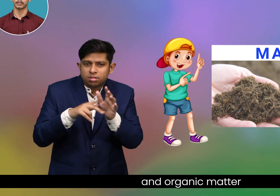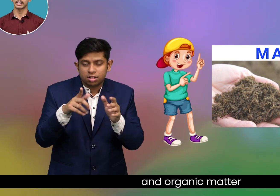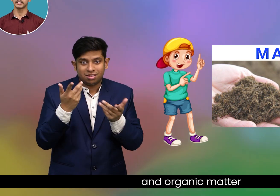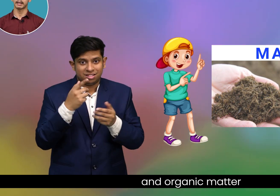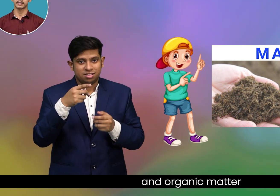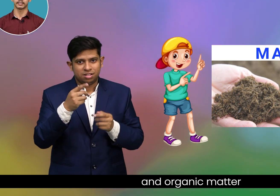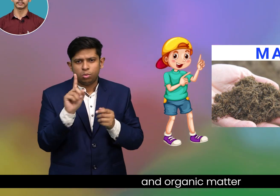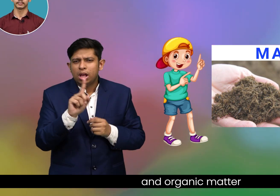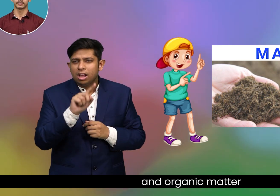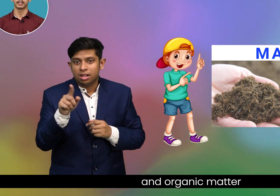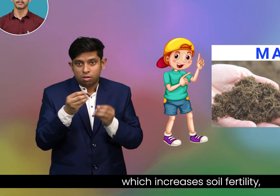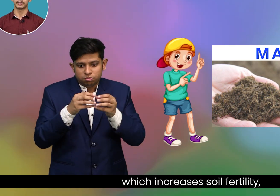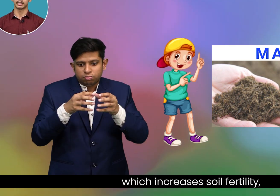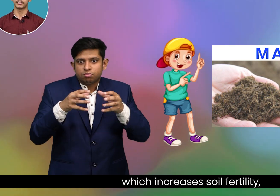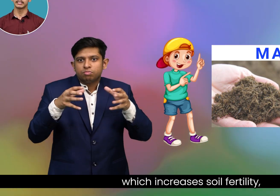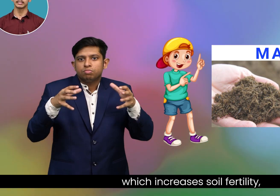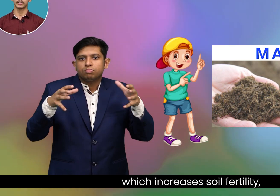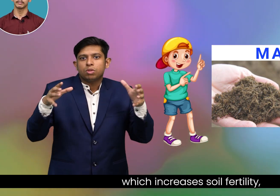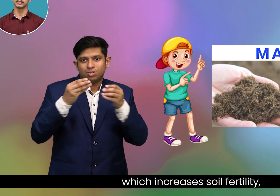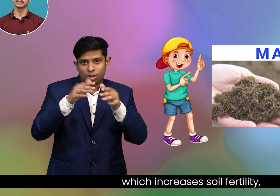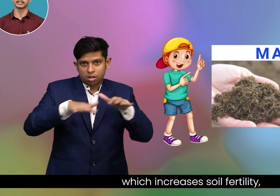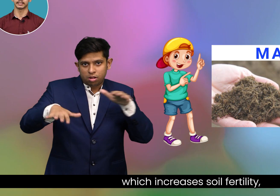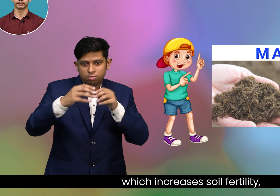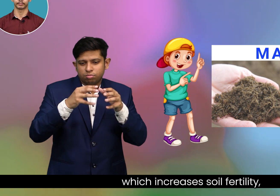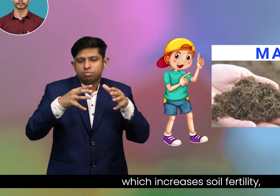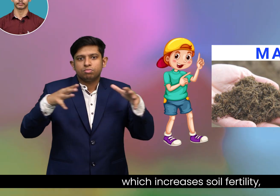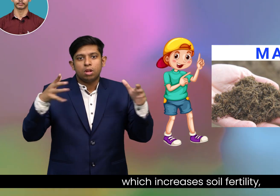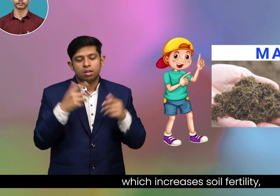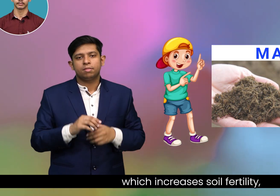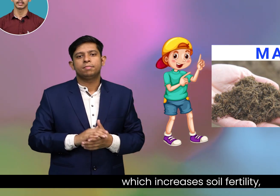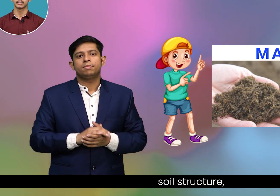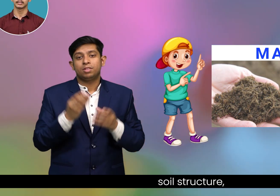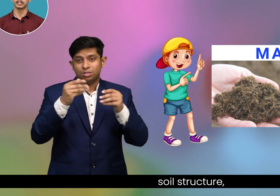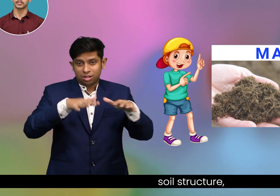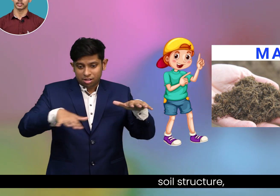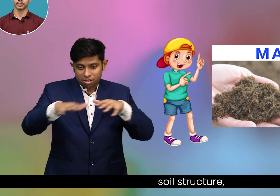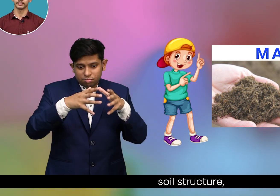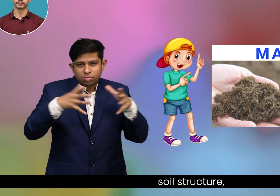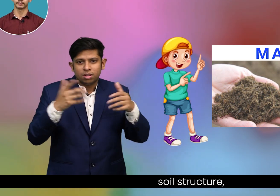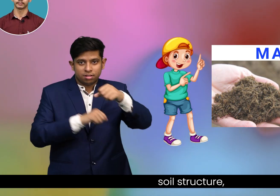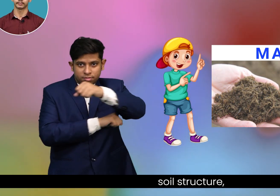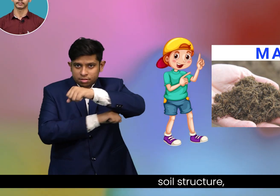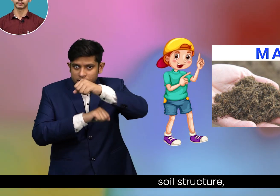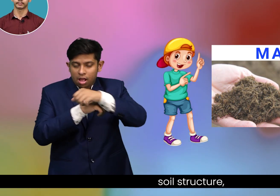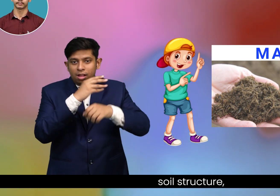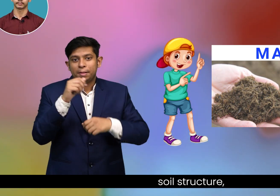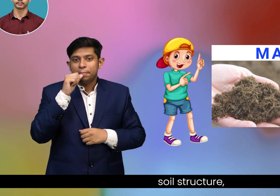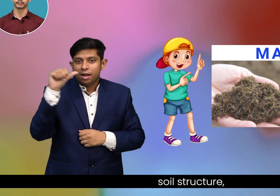and organic matter which increases soil fertility, soil structure,